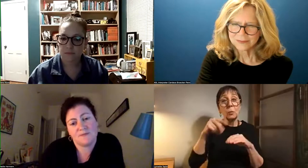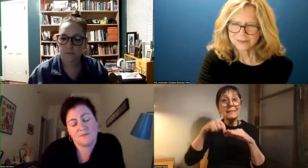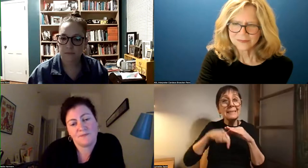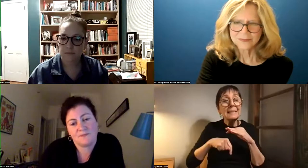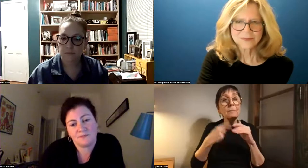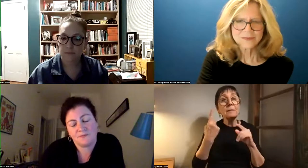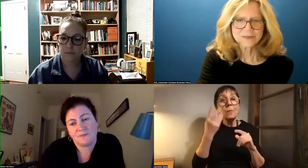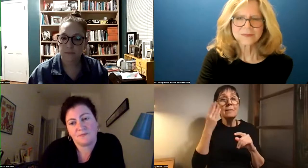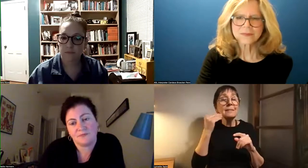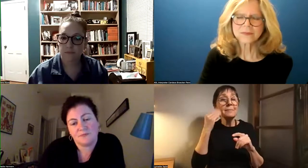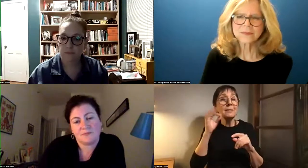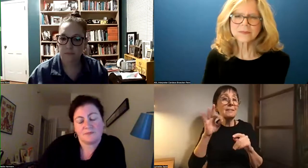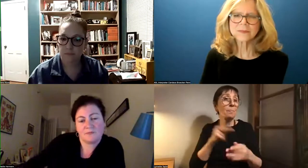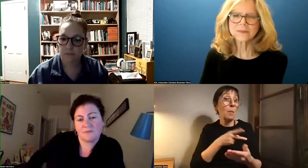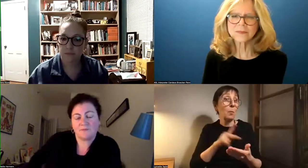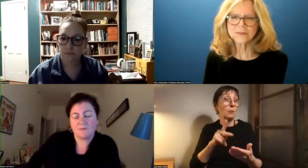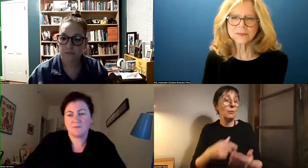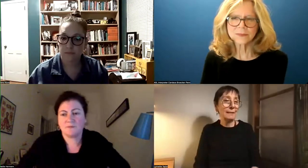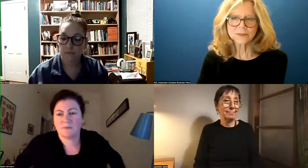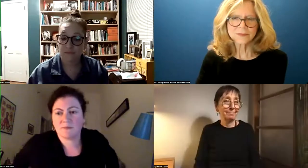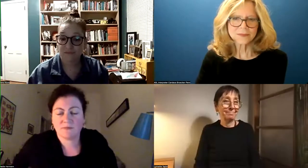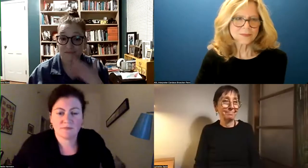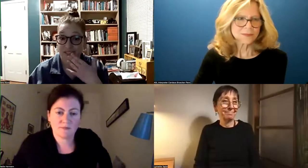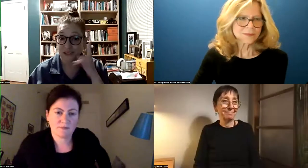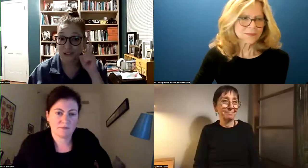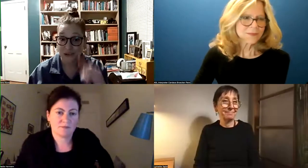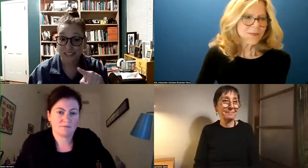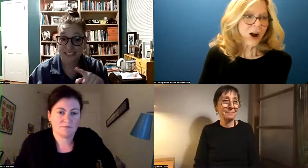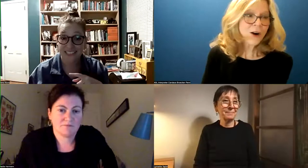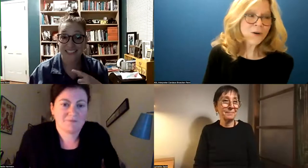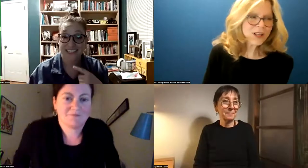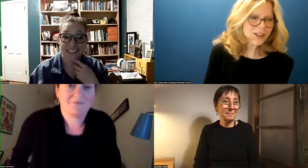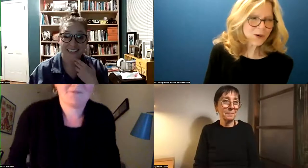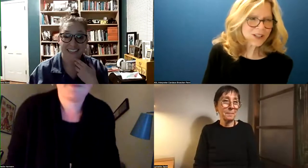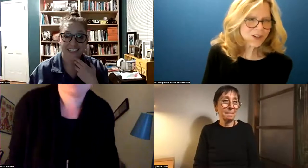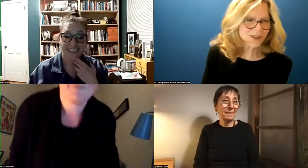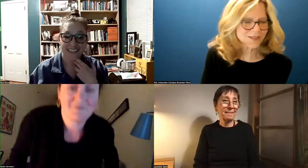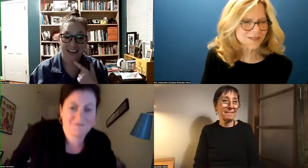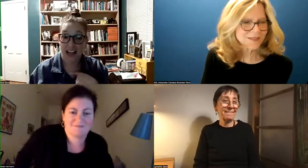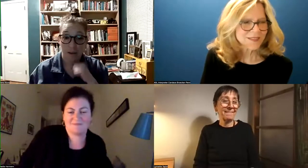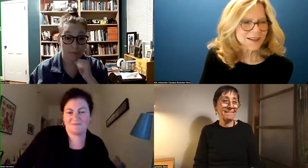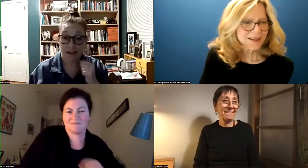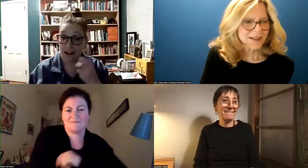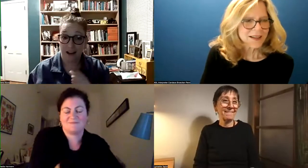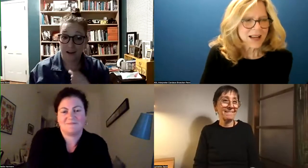of poetry. Oh, that's a good question.